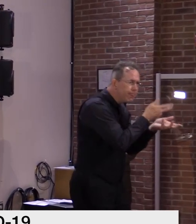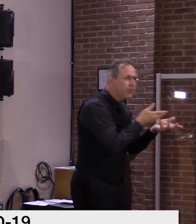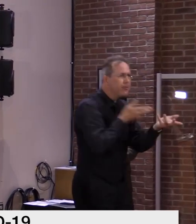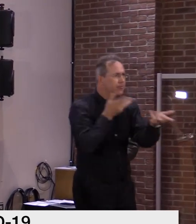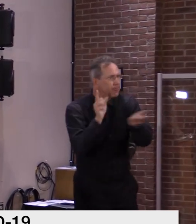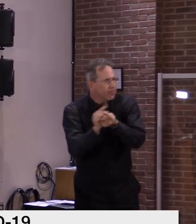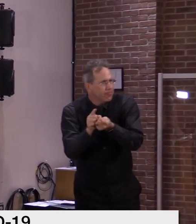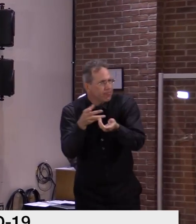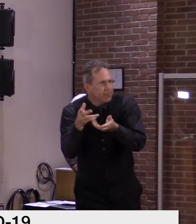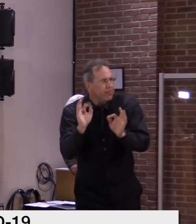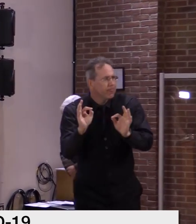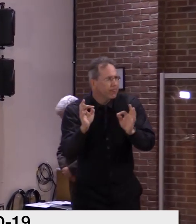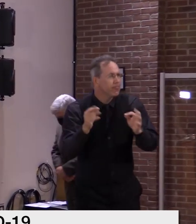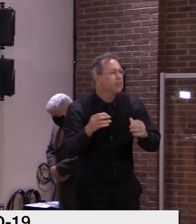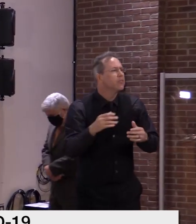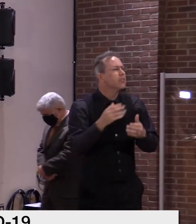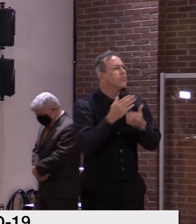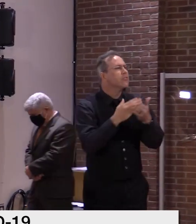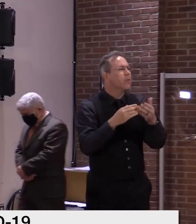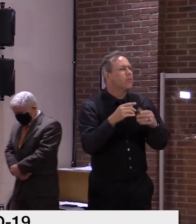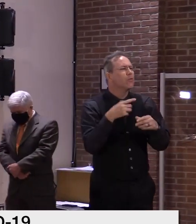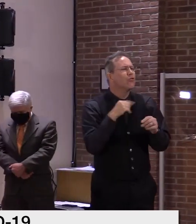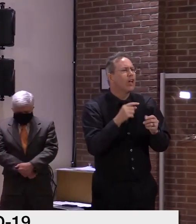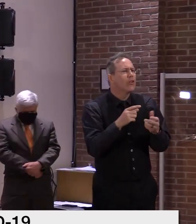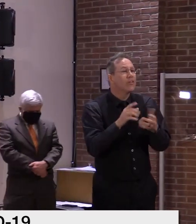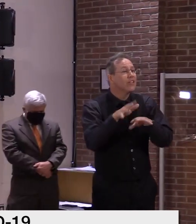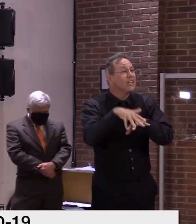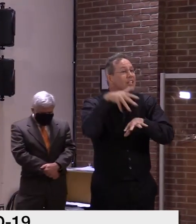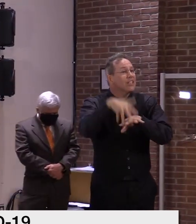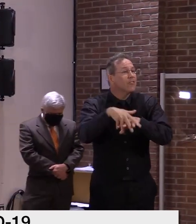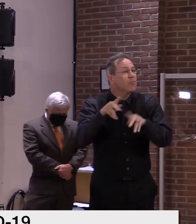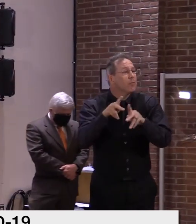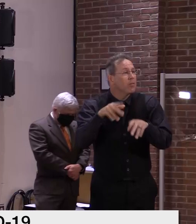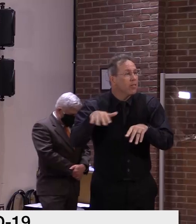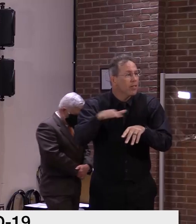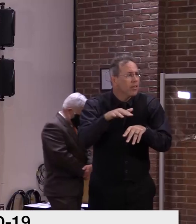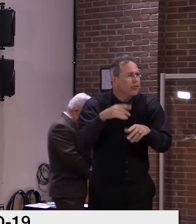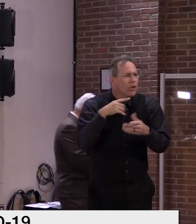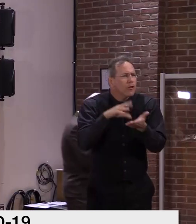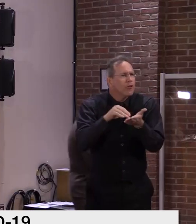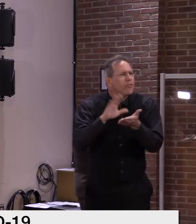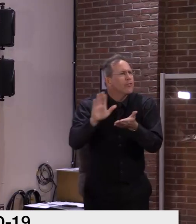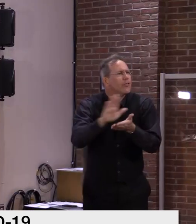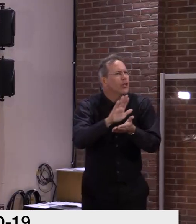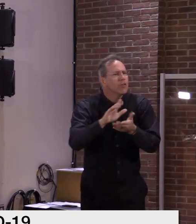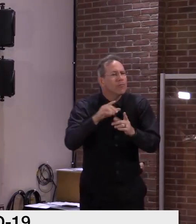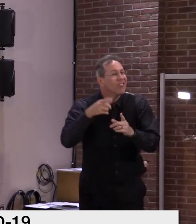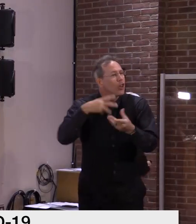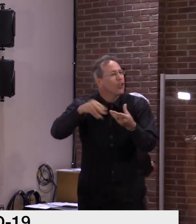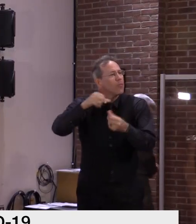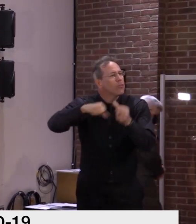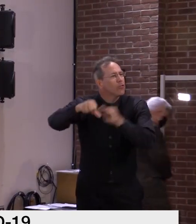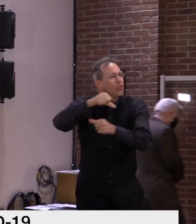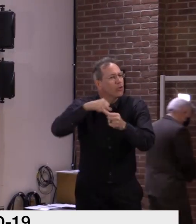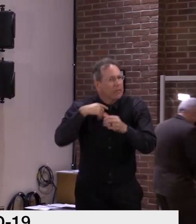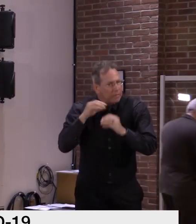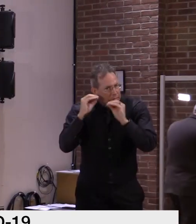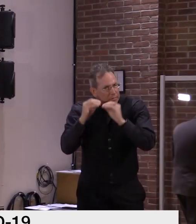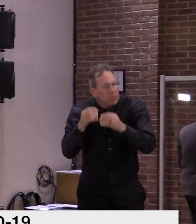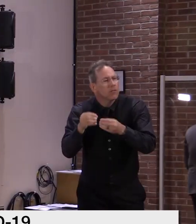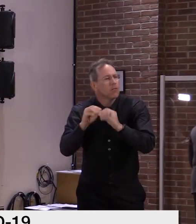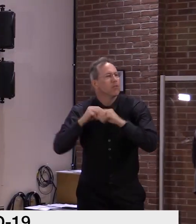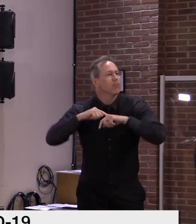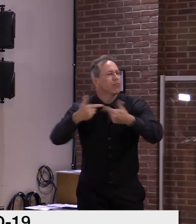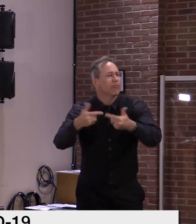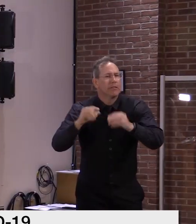populations that are indigenous is to really learn from them what could be most helpful as well. So we